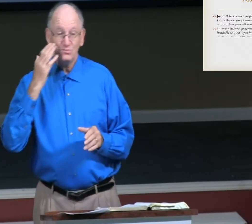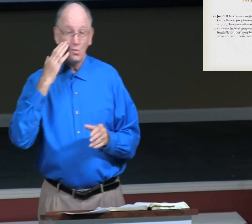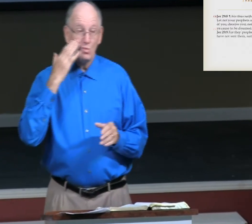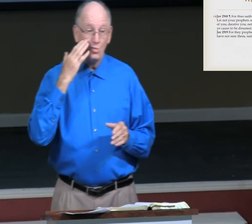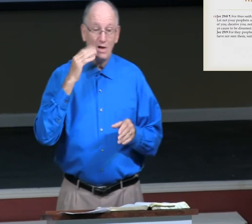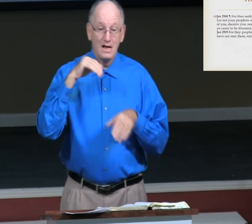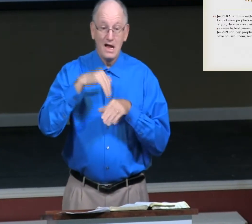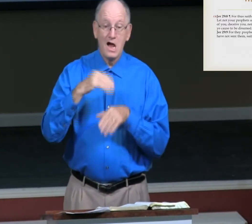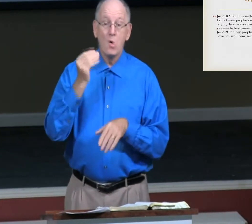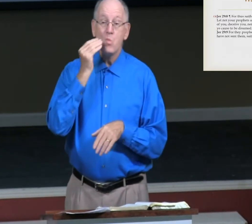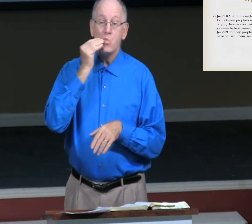verse 8 and